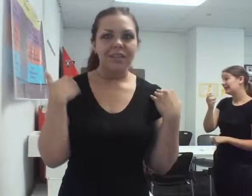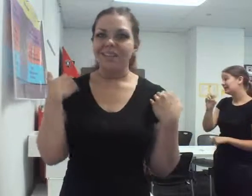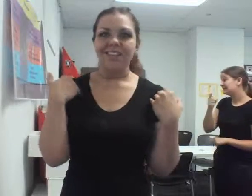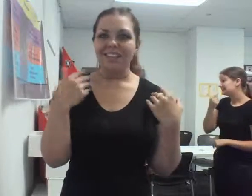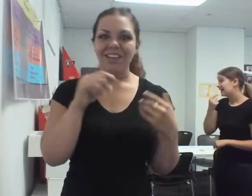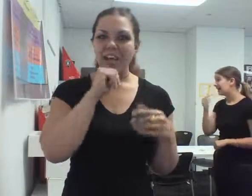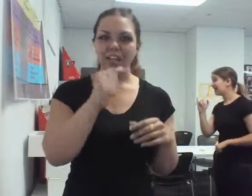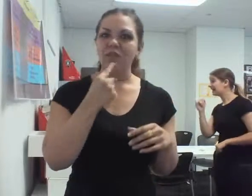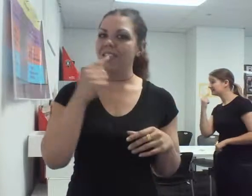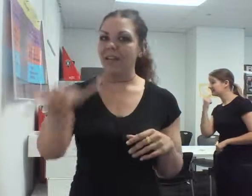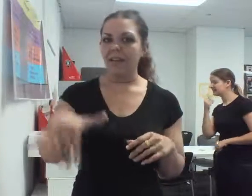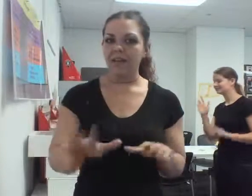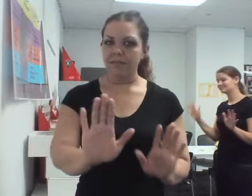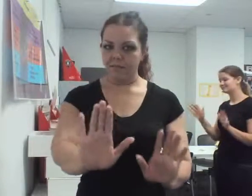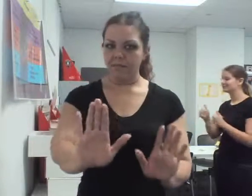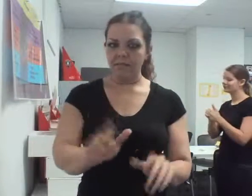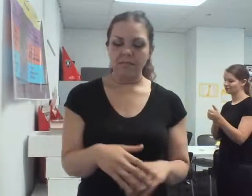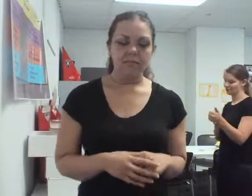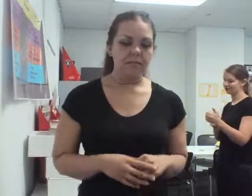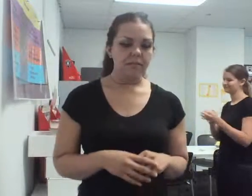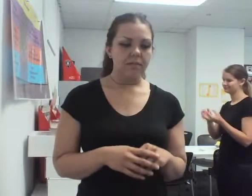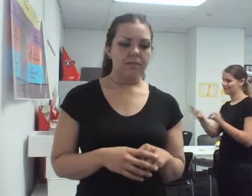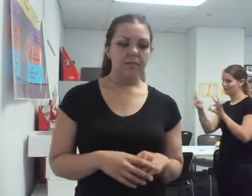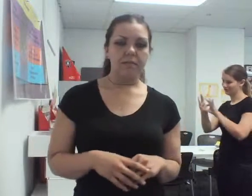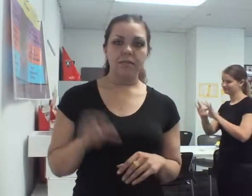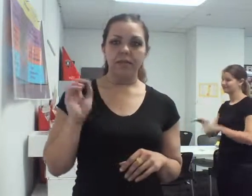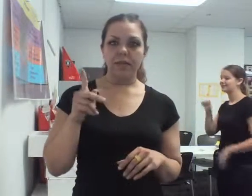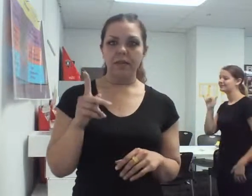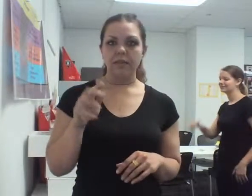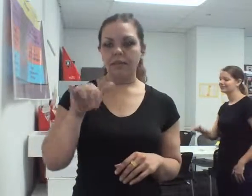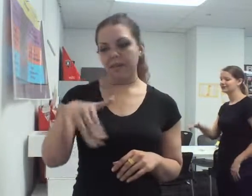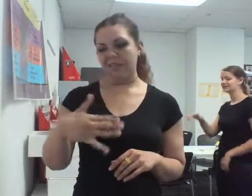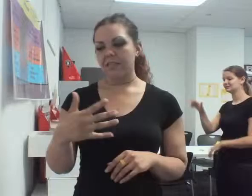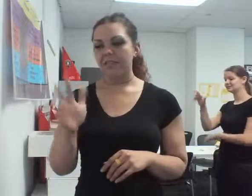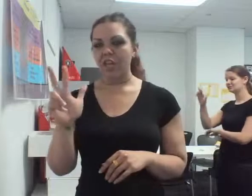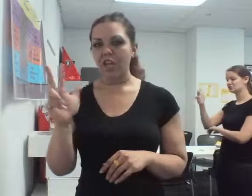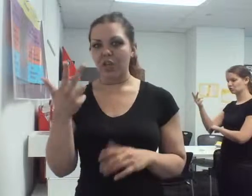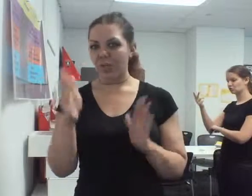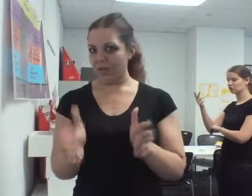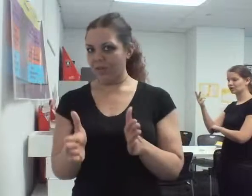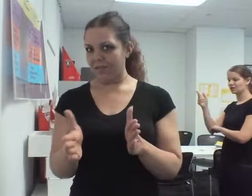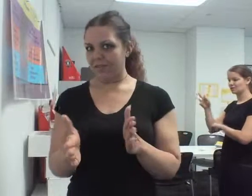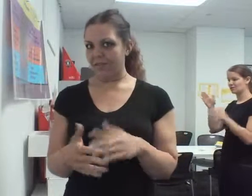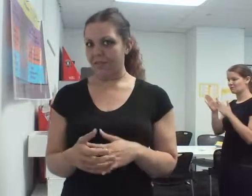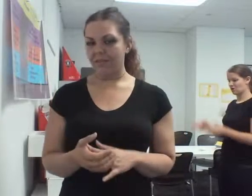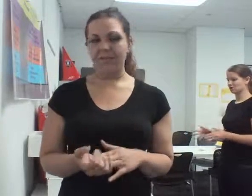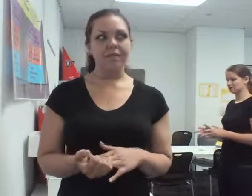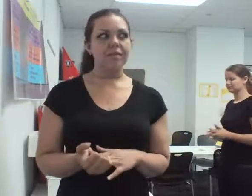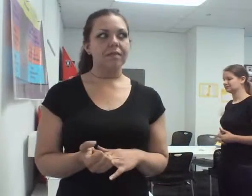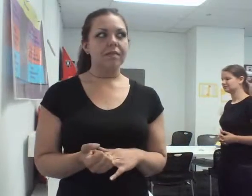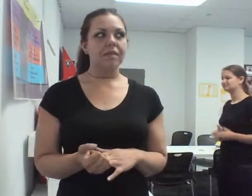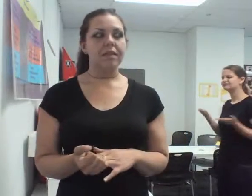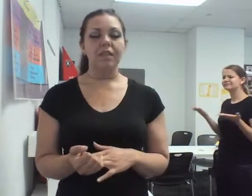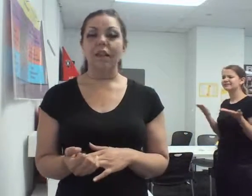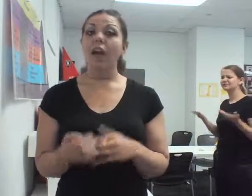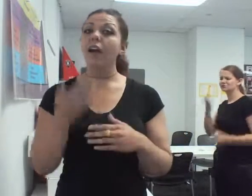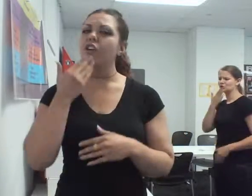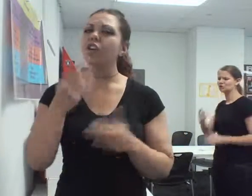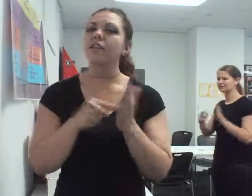it. Good? That's their purpose. Basically, what we were just talking about. Here's a good example. Mom